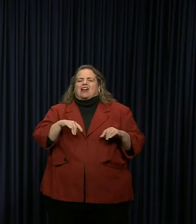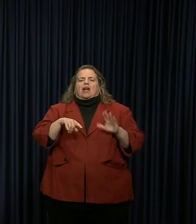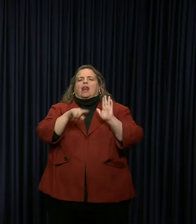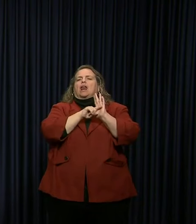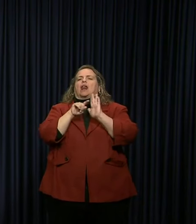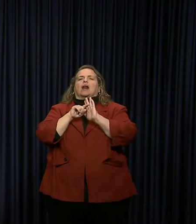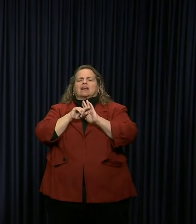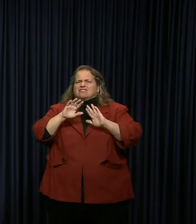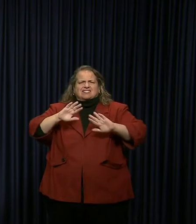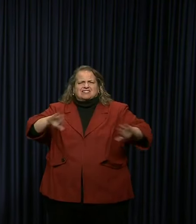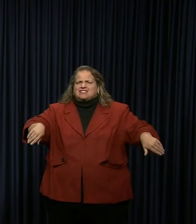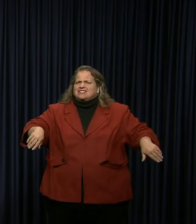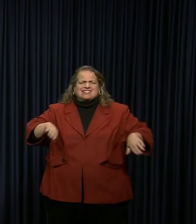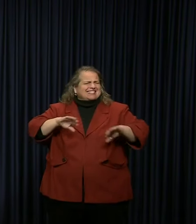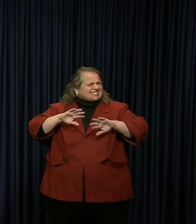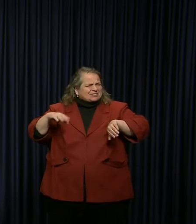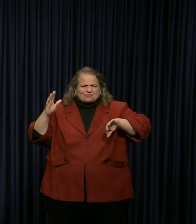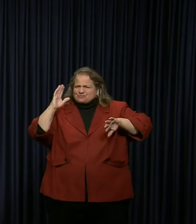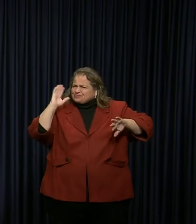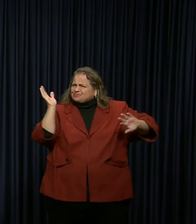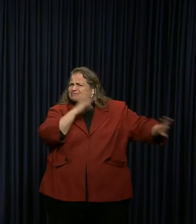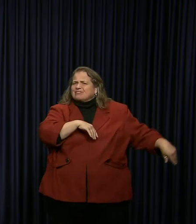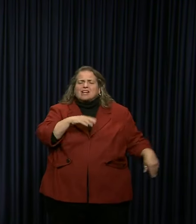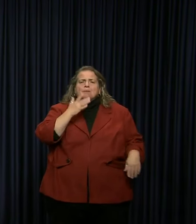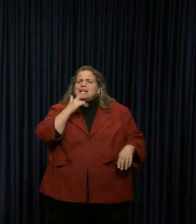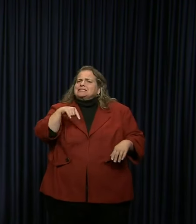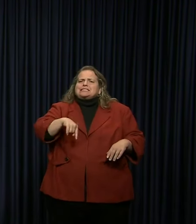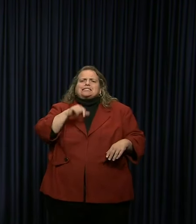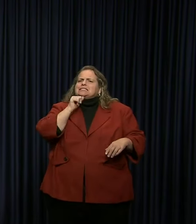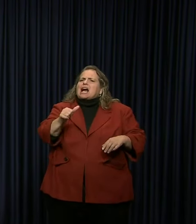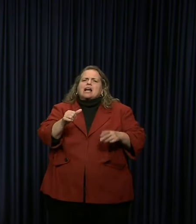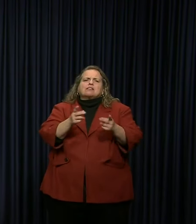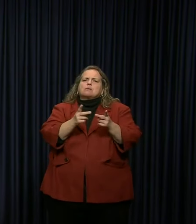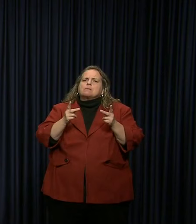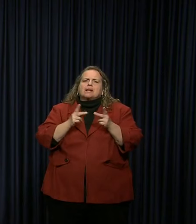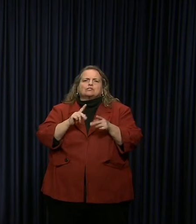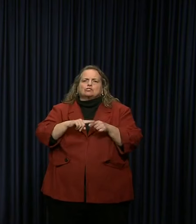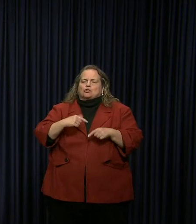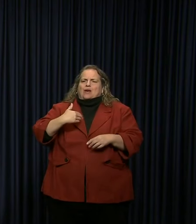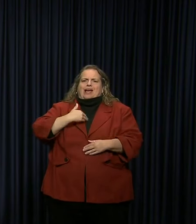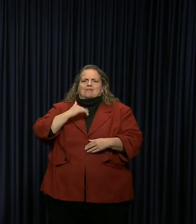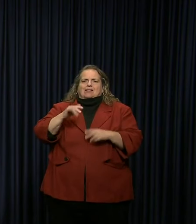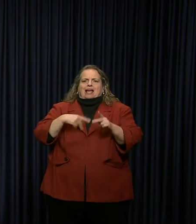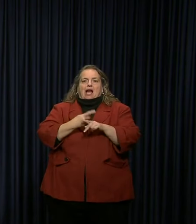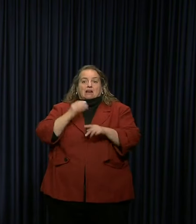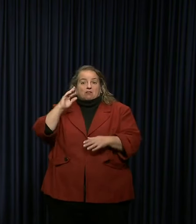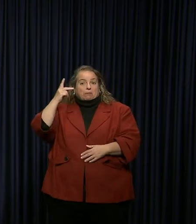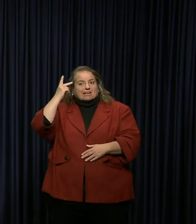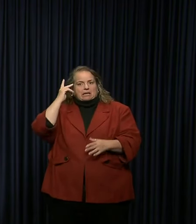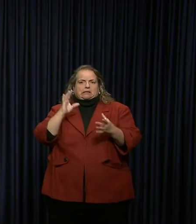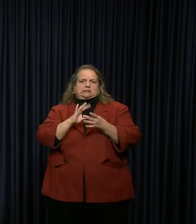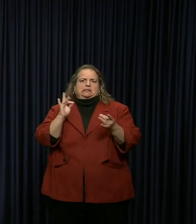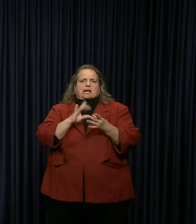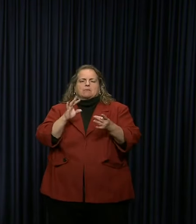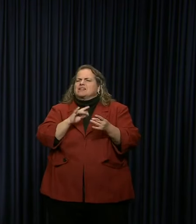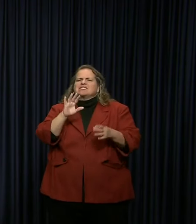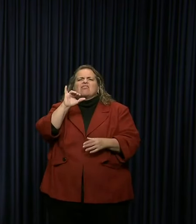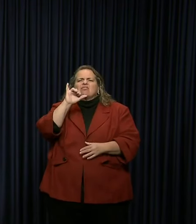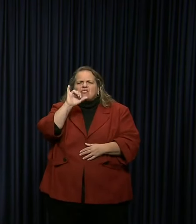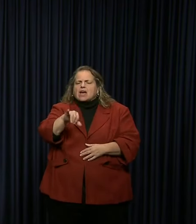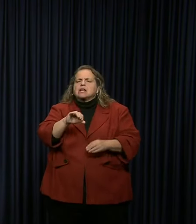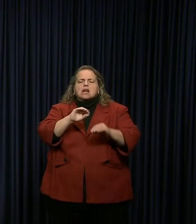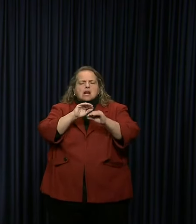playing around. This isn't a chance or a place in time for people to make political statements. And none of that.